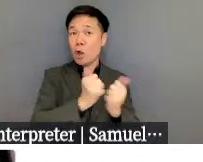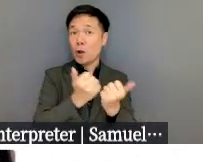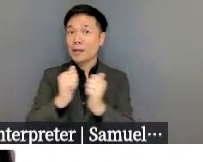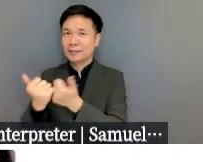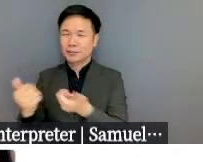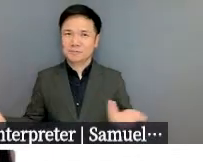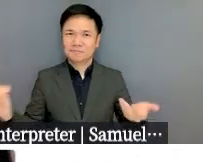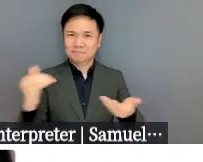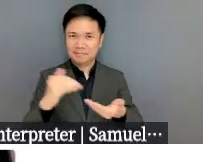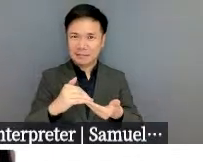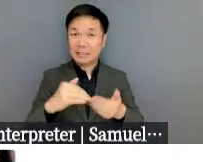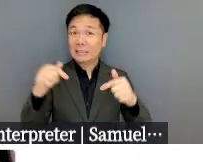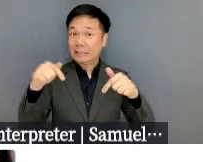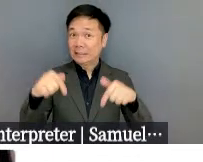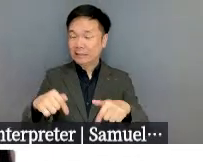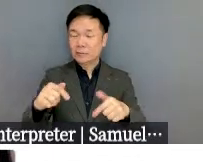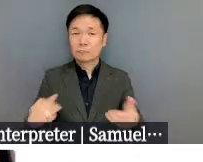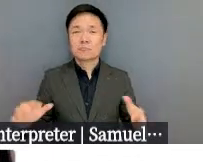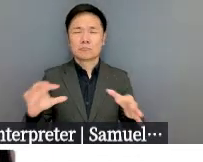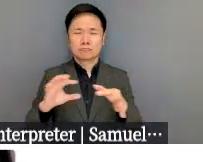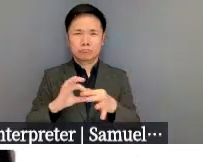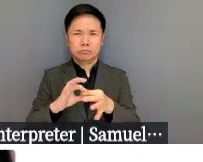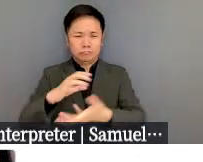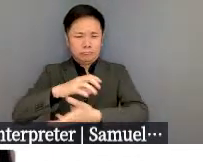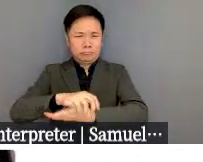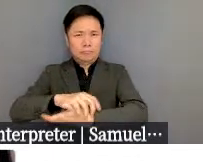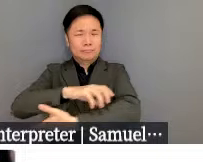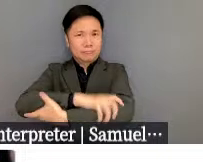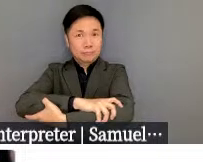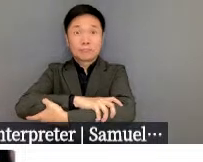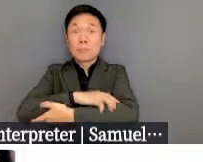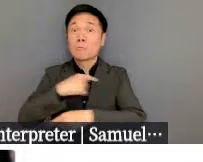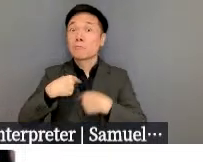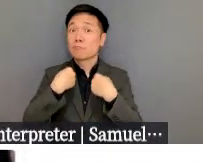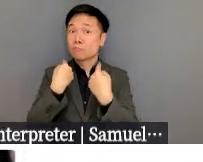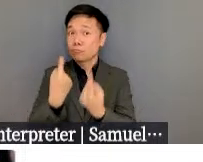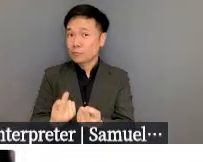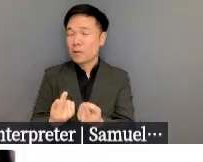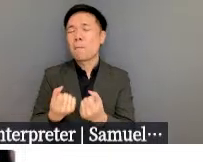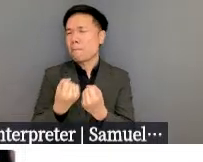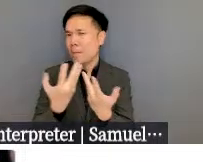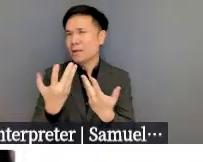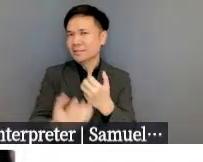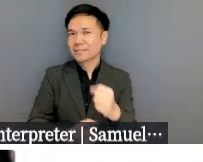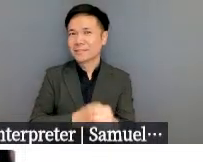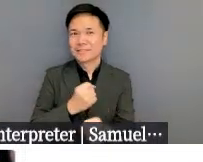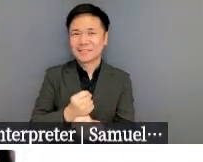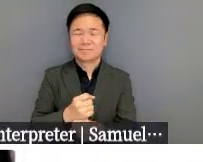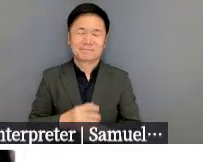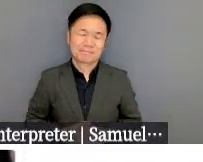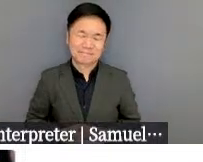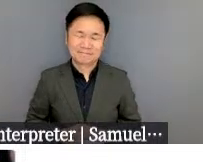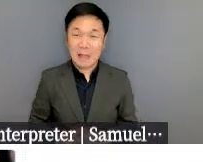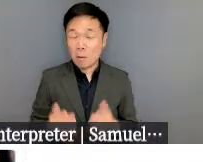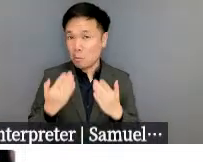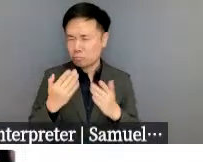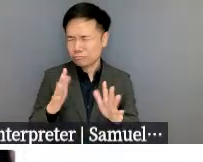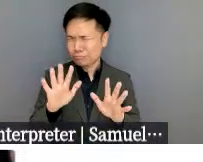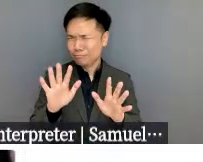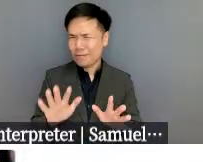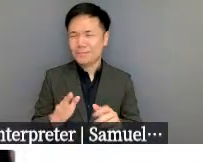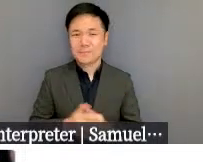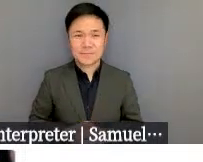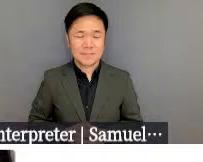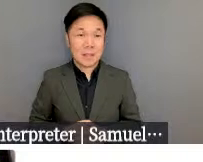is a collaboration which has been going on for many years. So it's great to have this example of